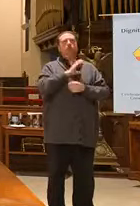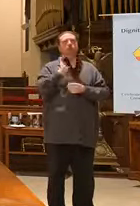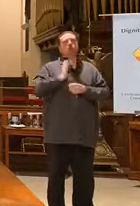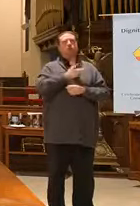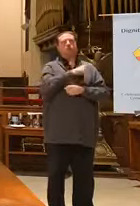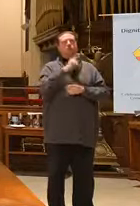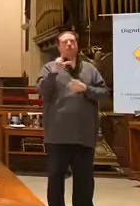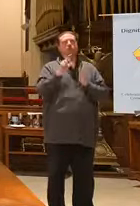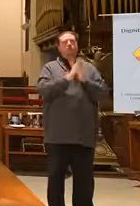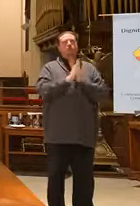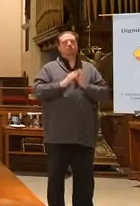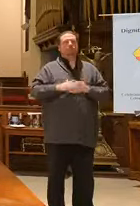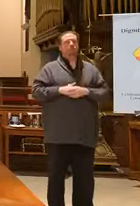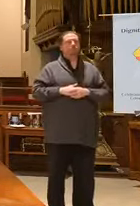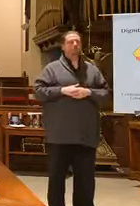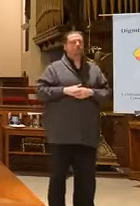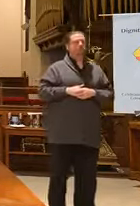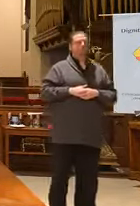Lord.